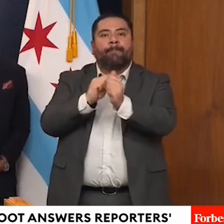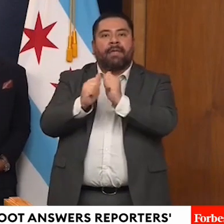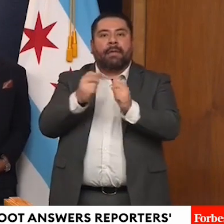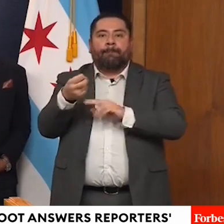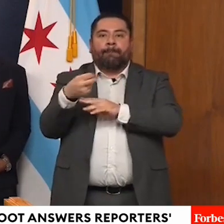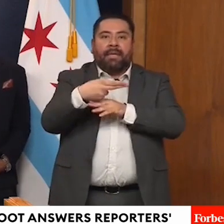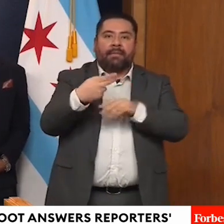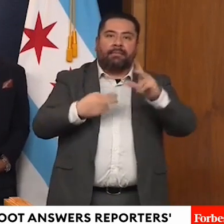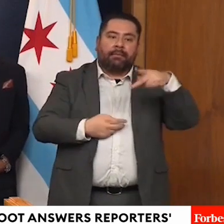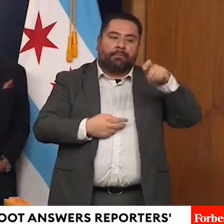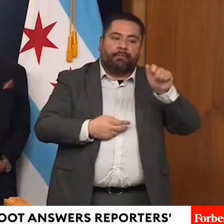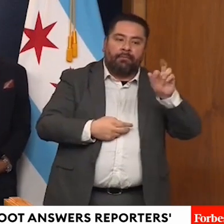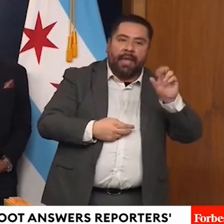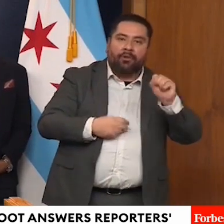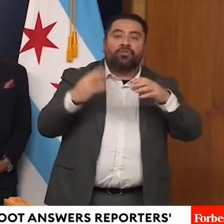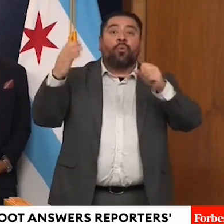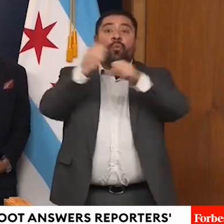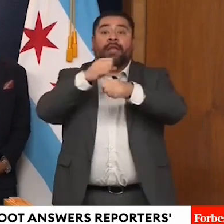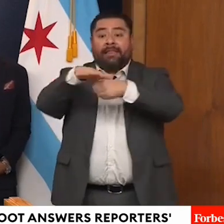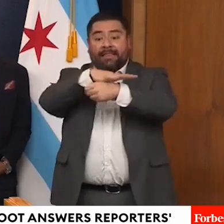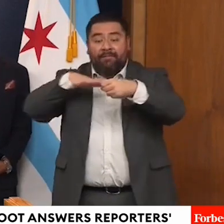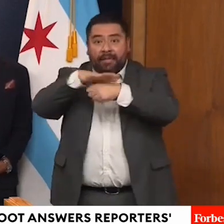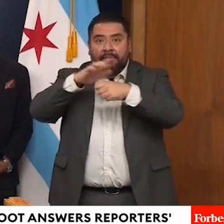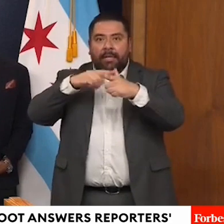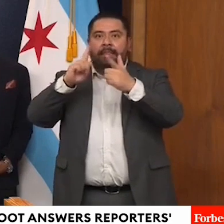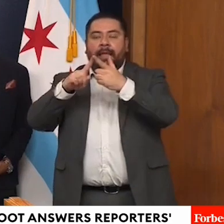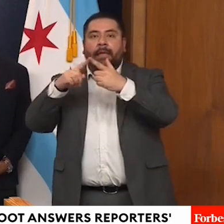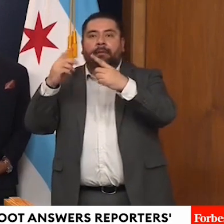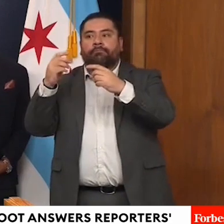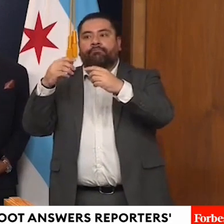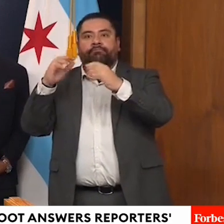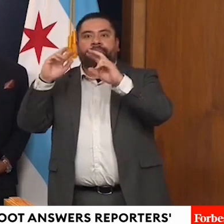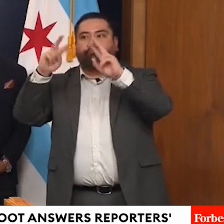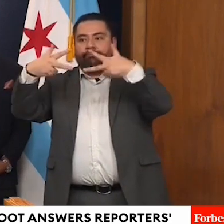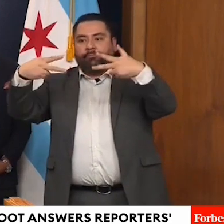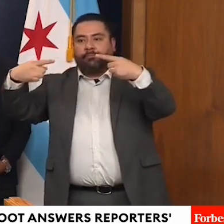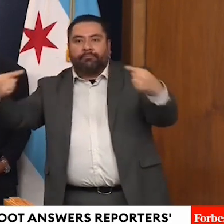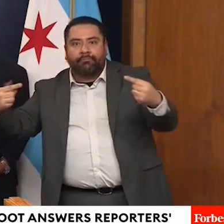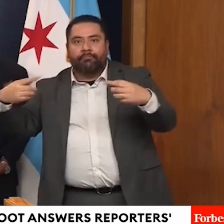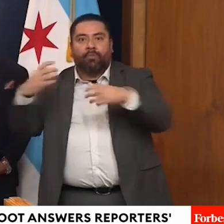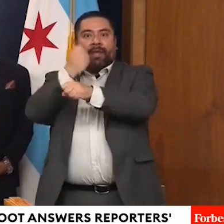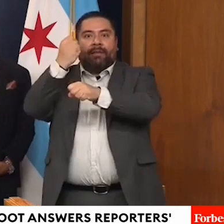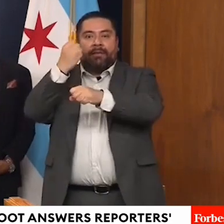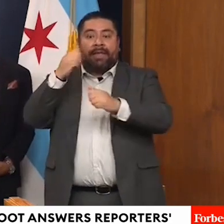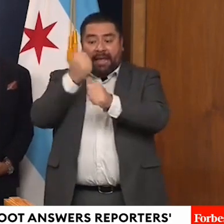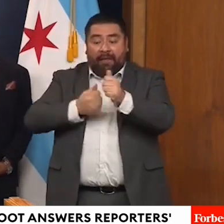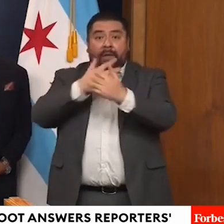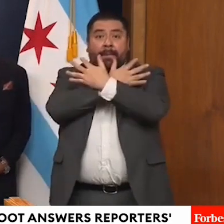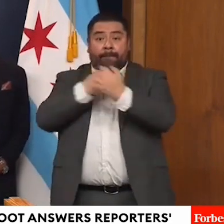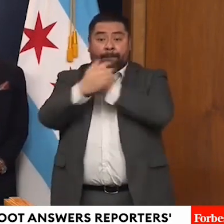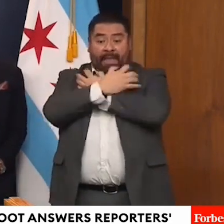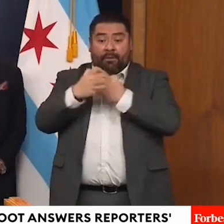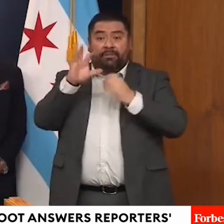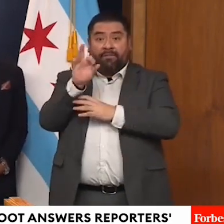Packers, win the division, and then go on to the playoffs and be successful. Every Bears fan that I know wants this team to